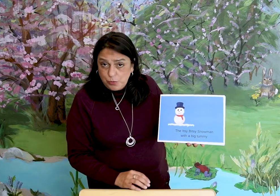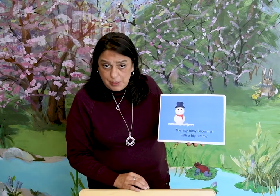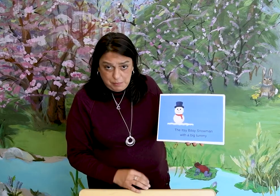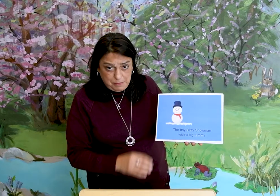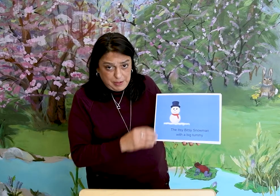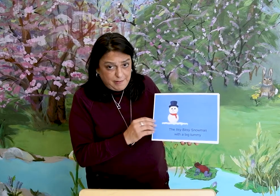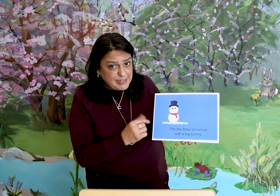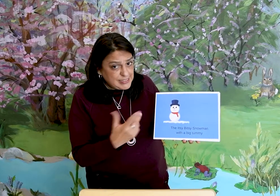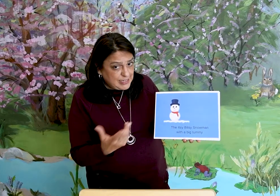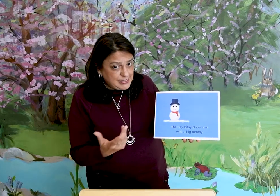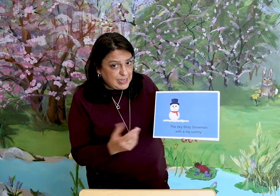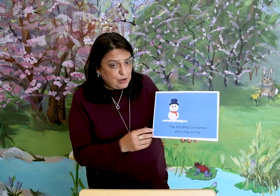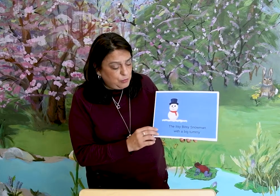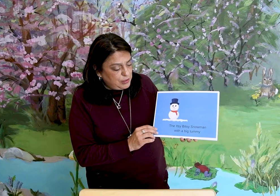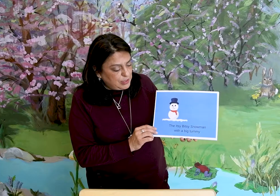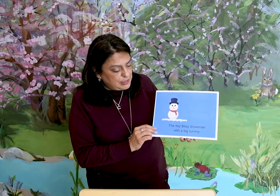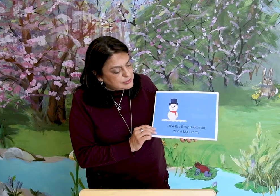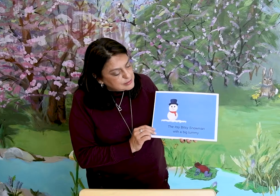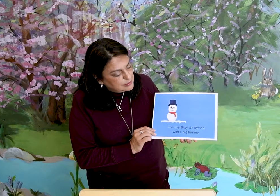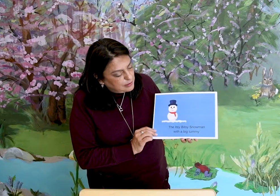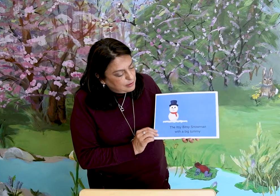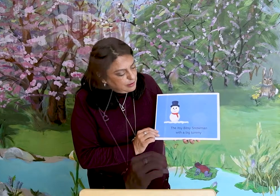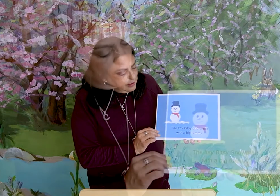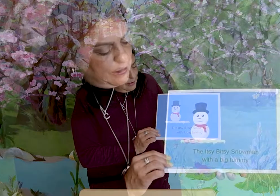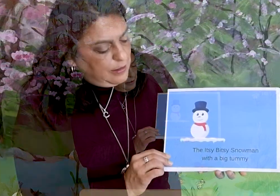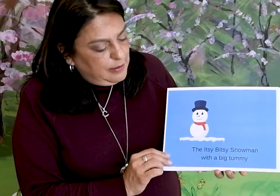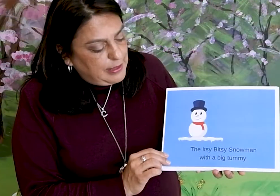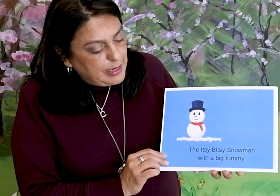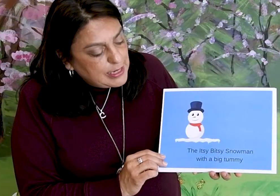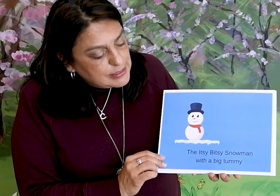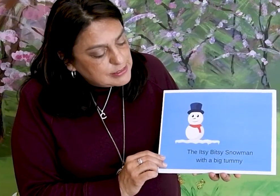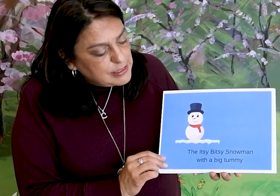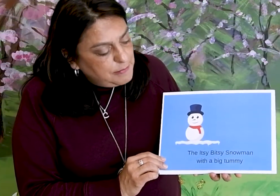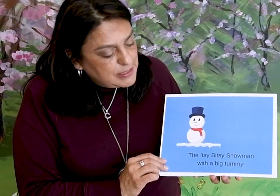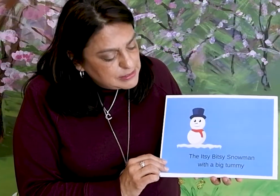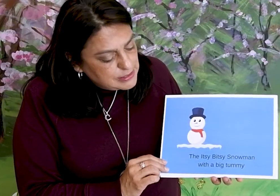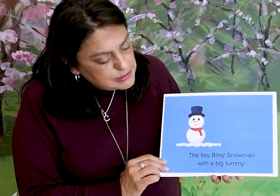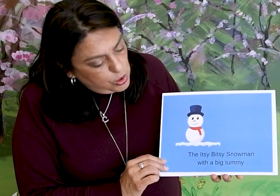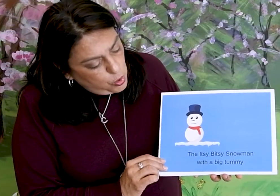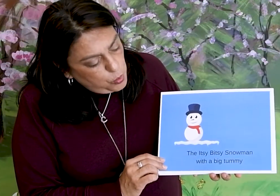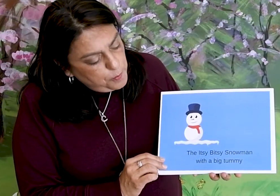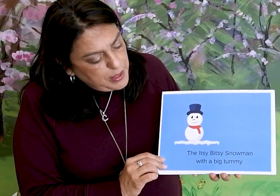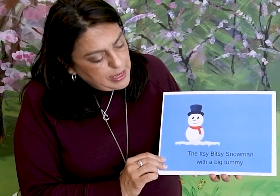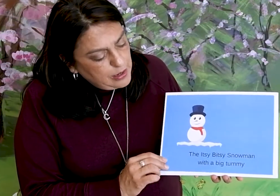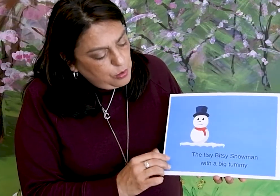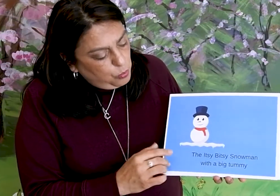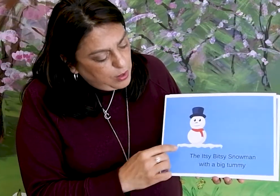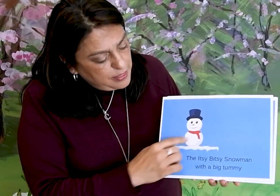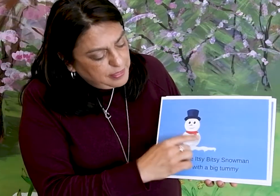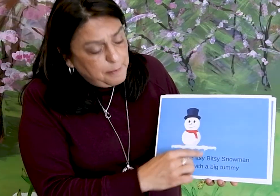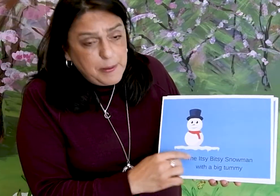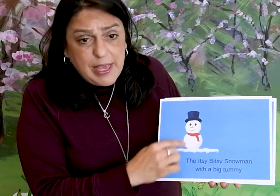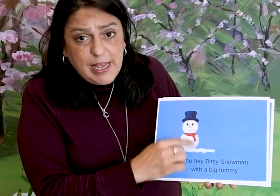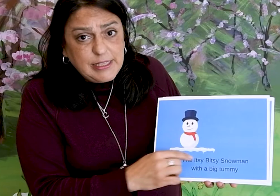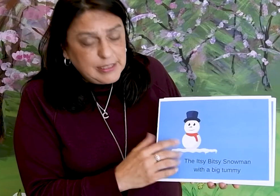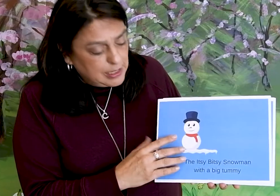me, parents, and sing along with your kids. The Itsy Bitsy Snowman with a big